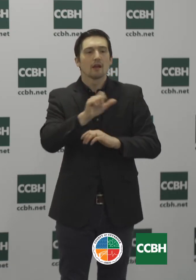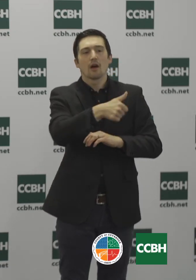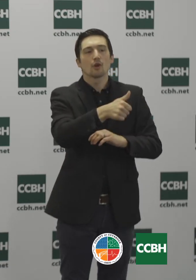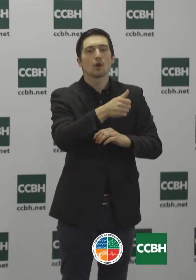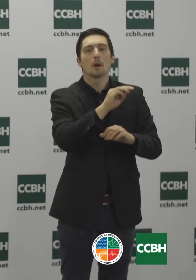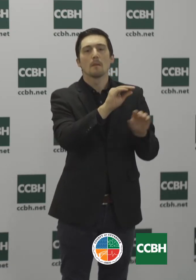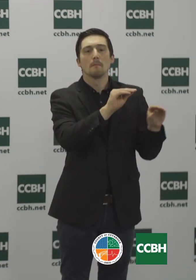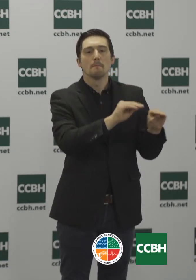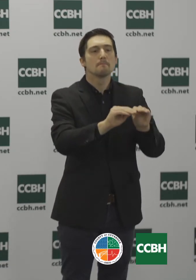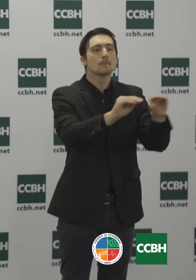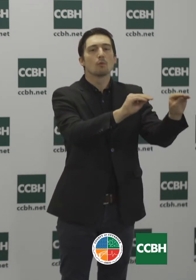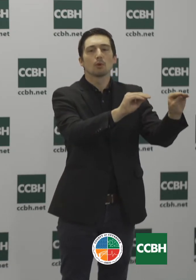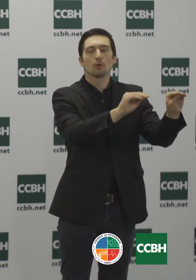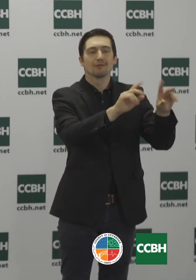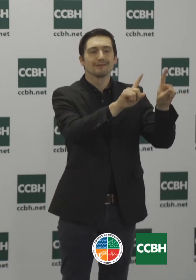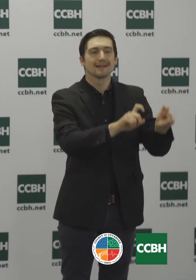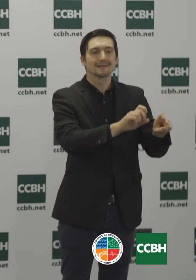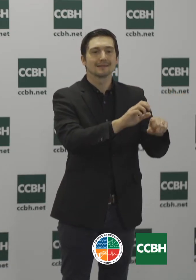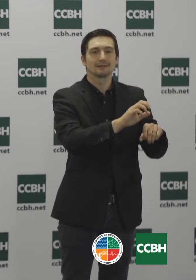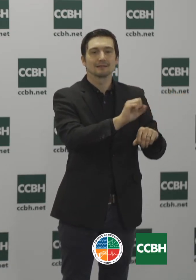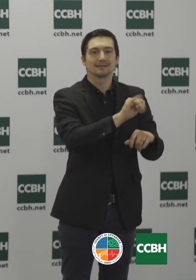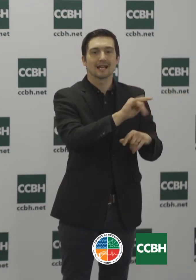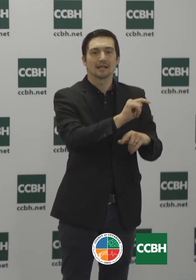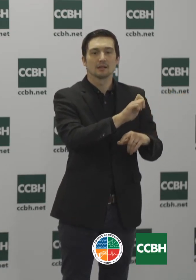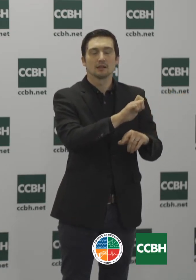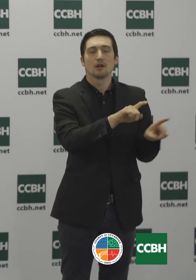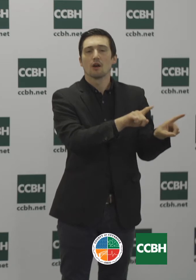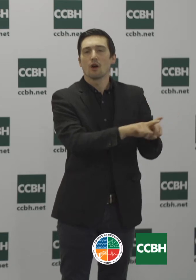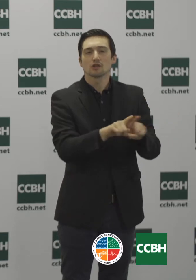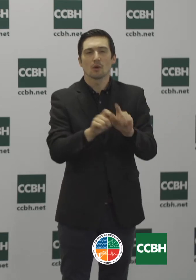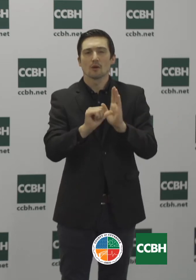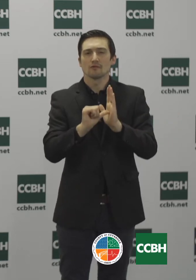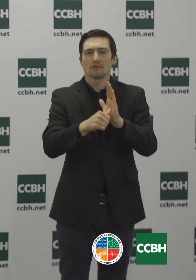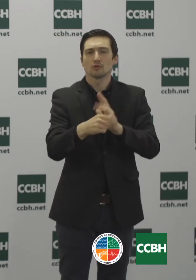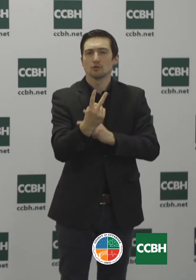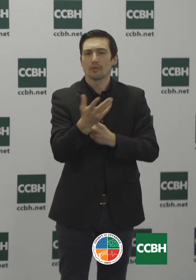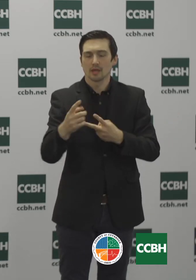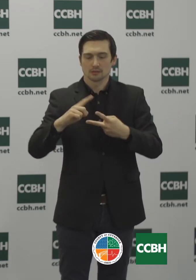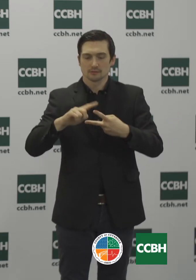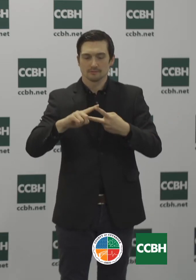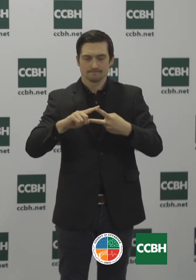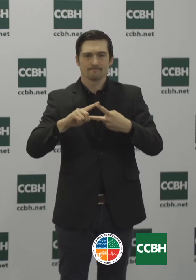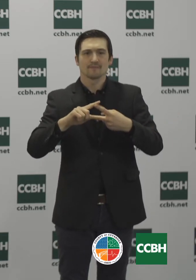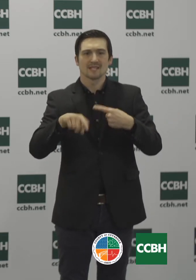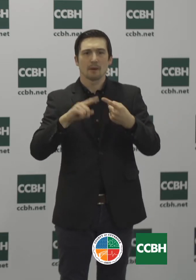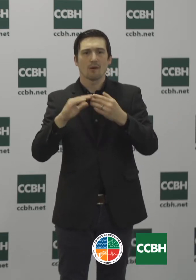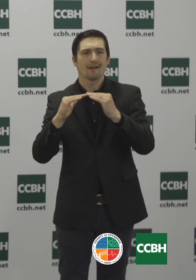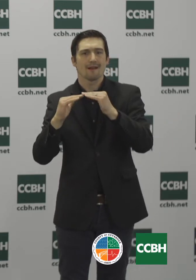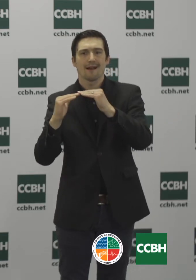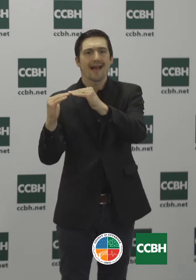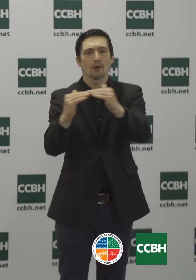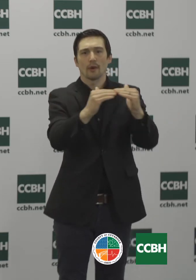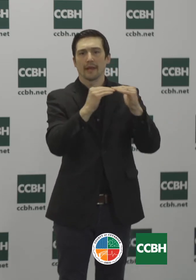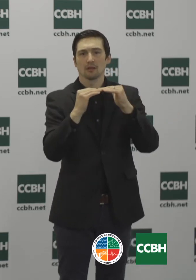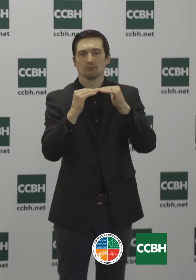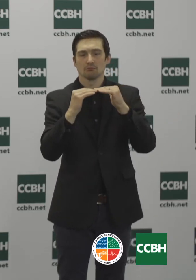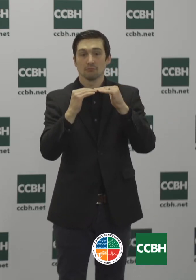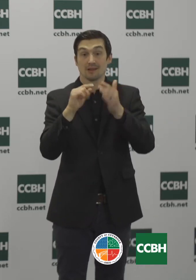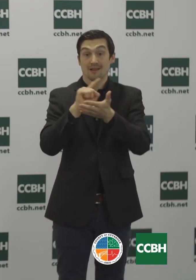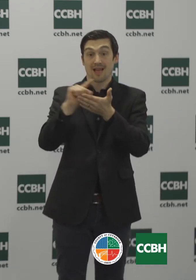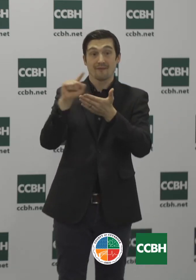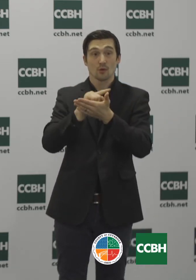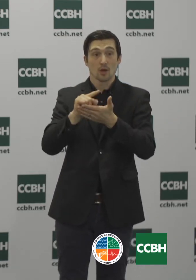want to underscore two things. First, this testing plan is about equity. You hear each week at